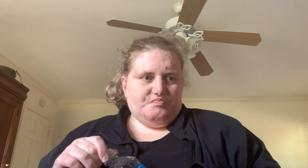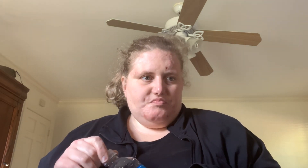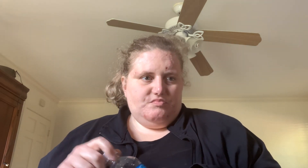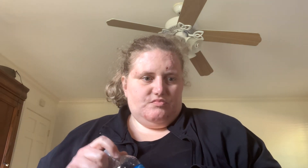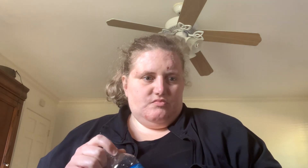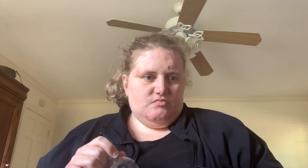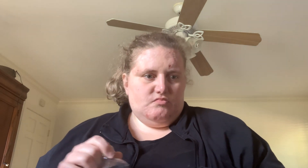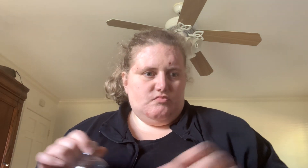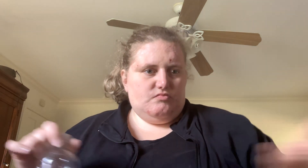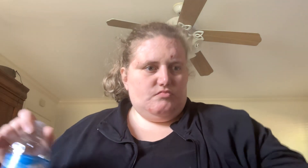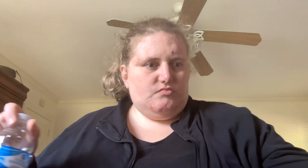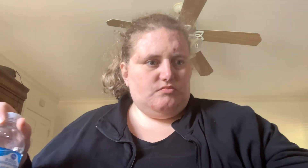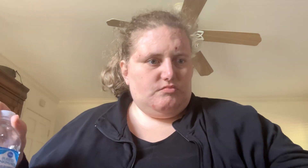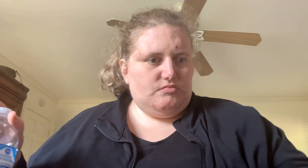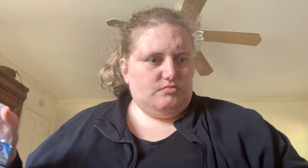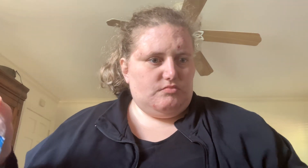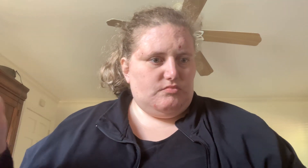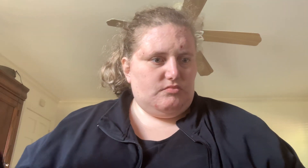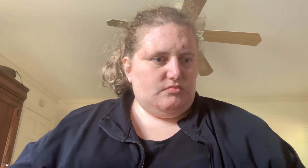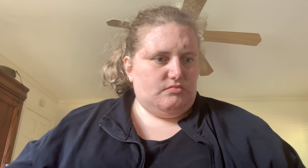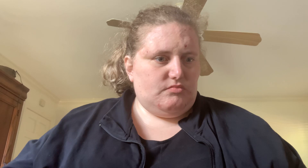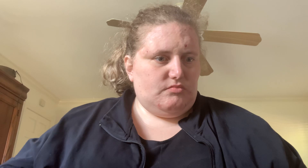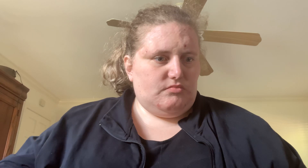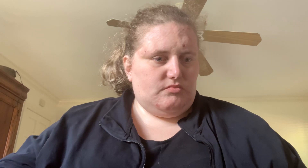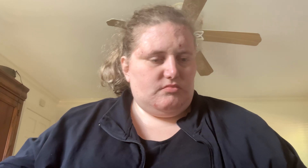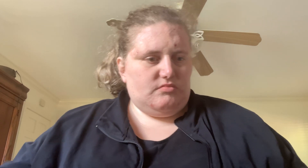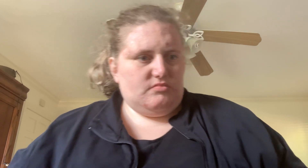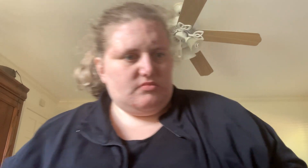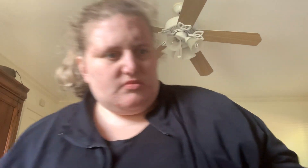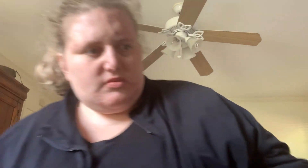Mg plus HCl